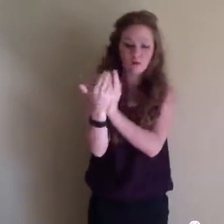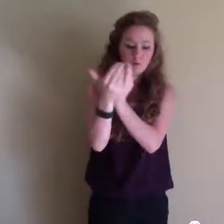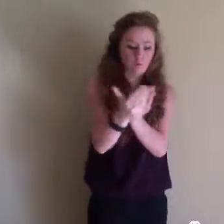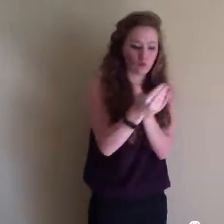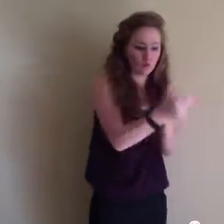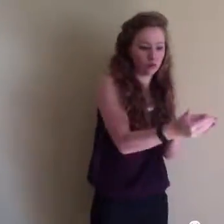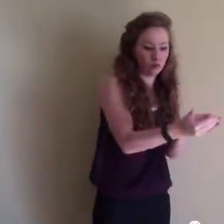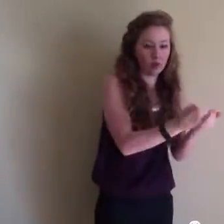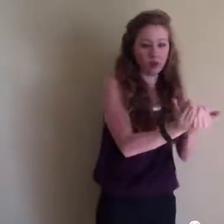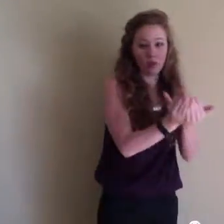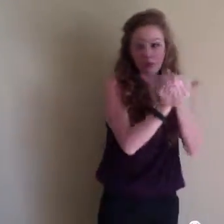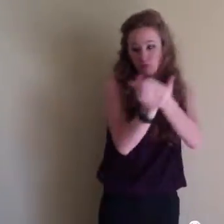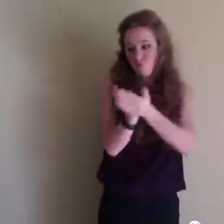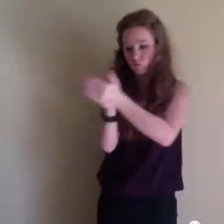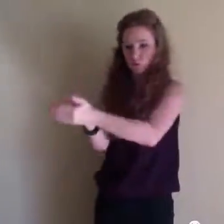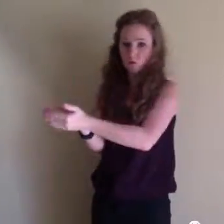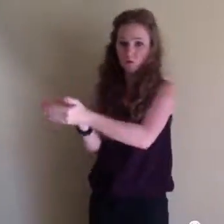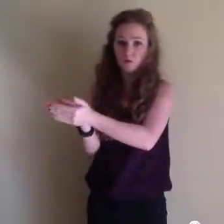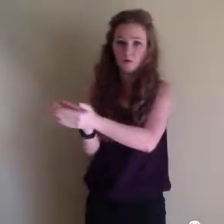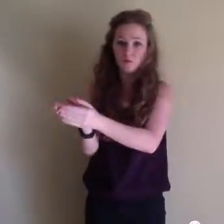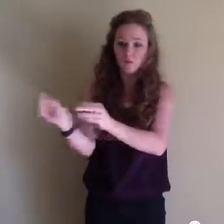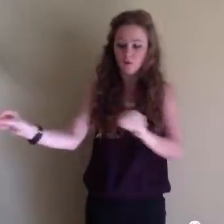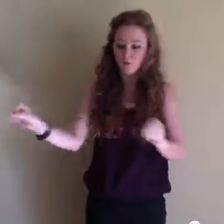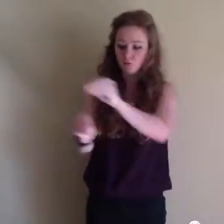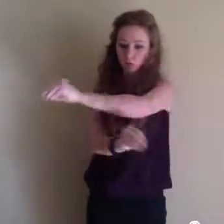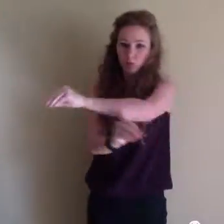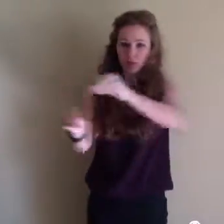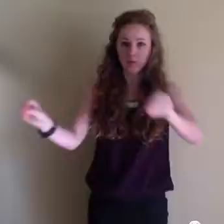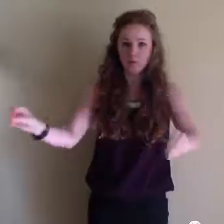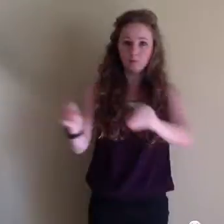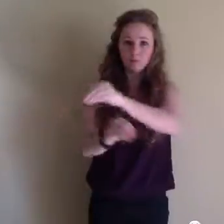that stopped all boats coming and going.